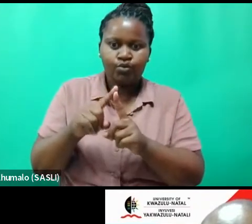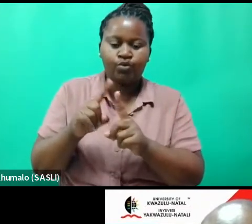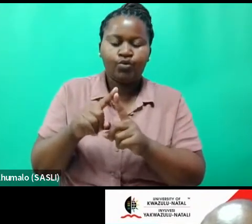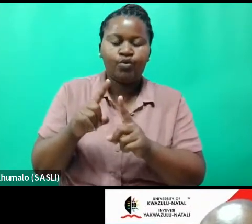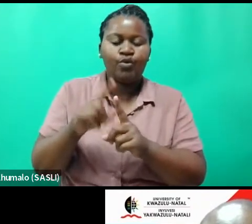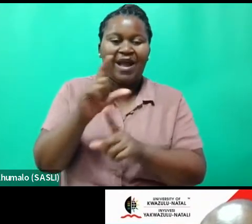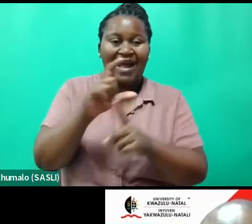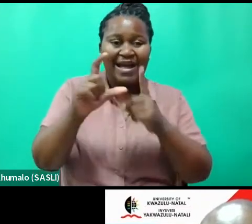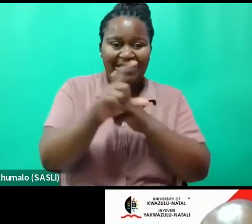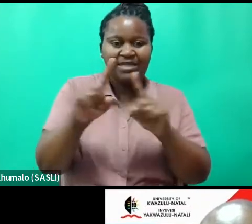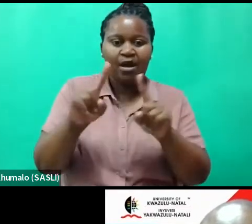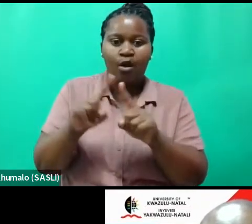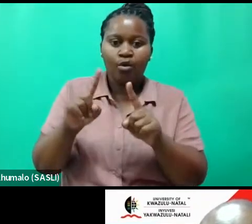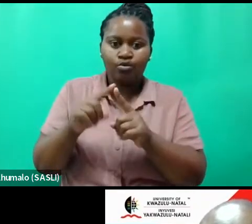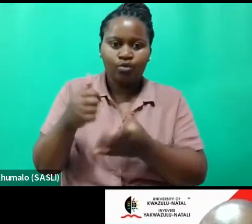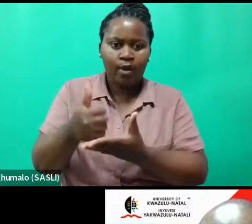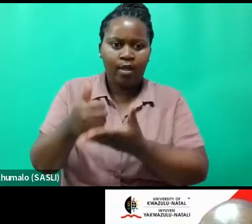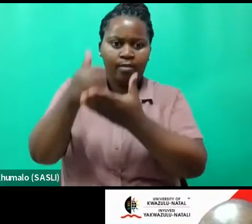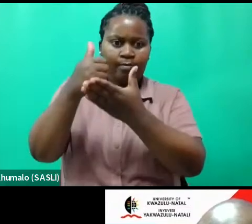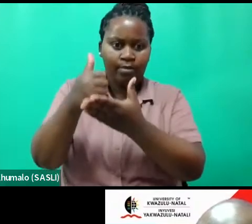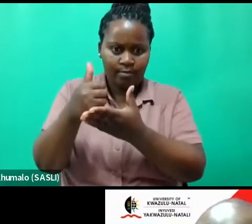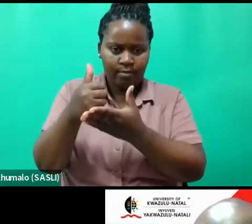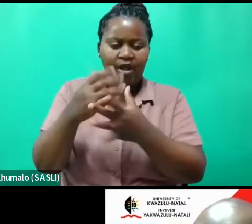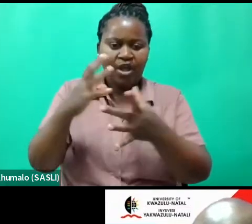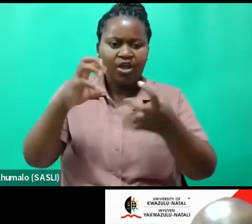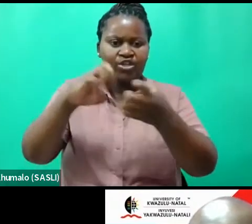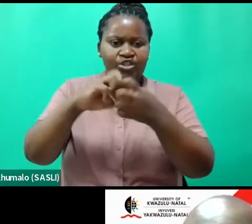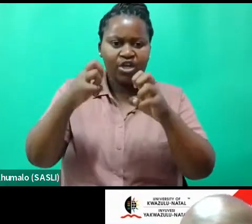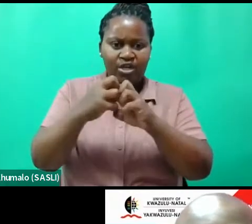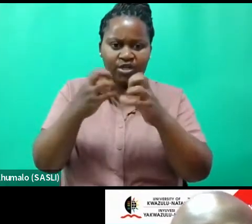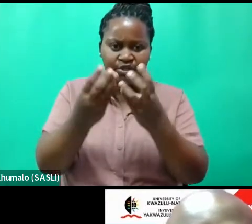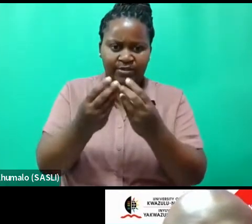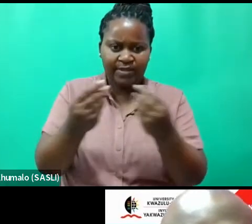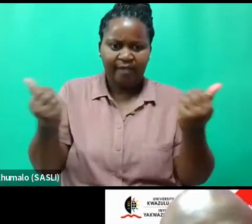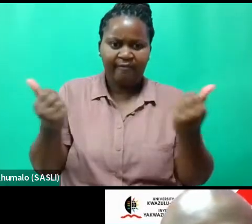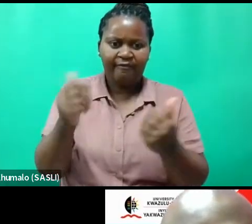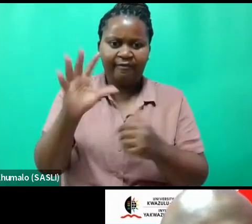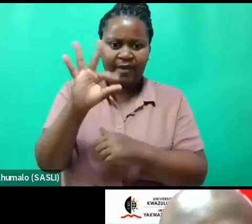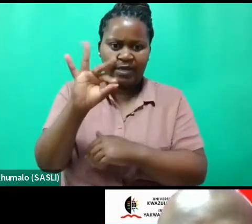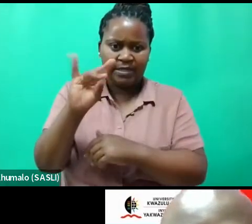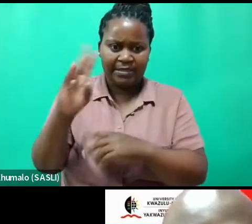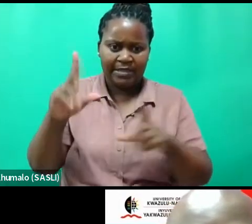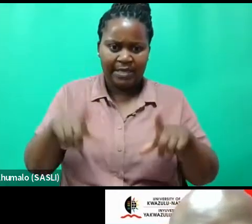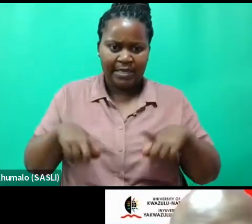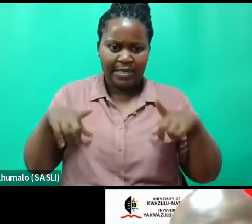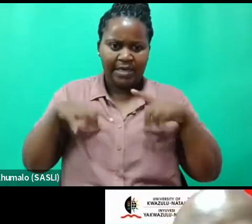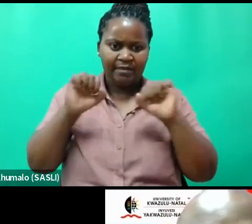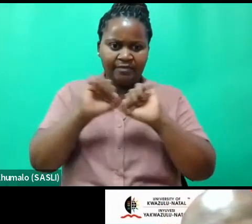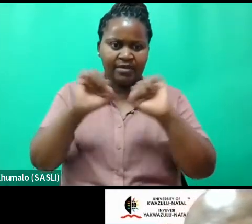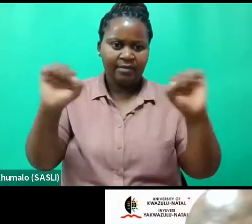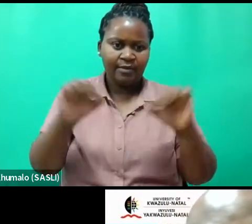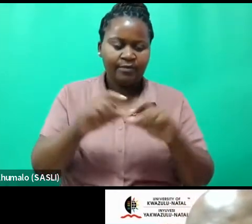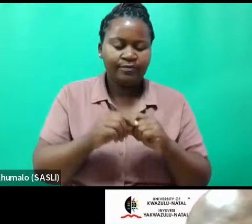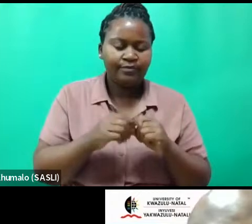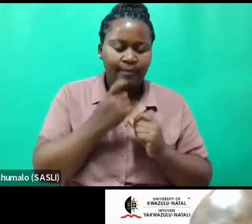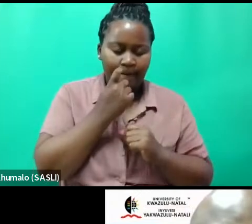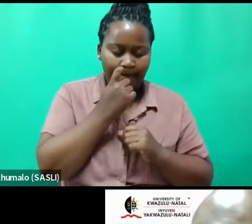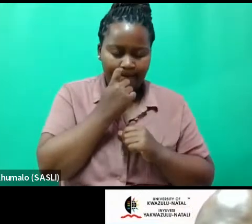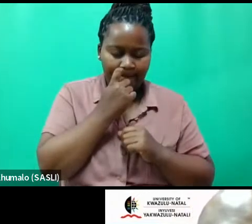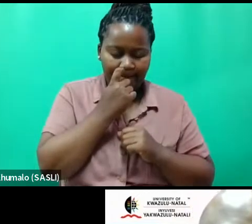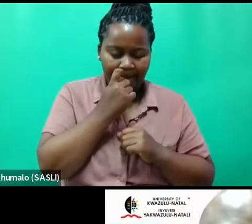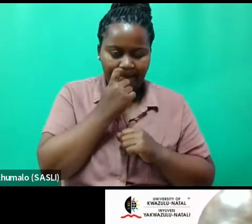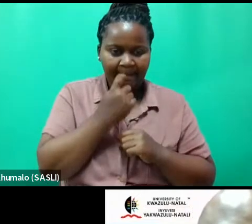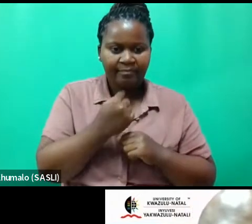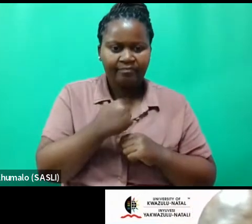they face in their daily lives. Having said that, I would like